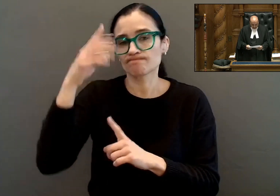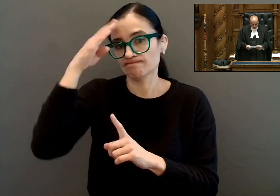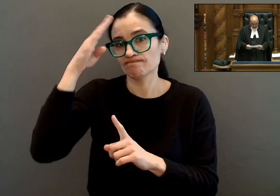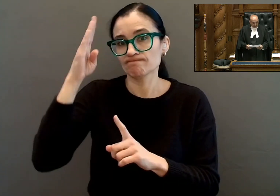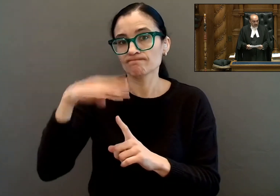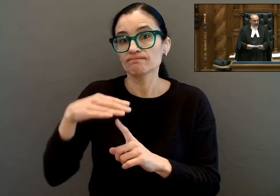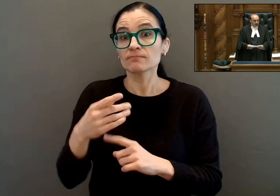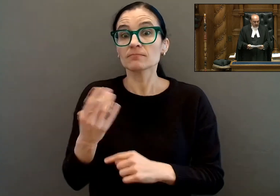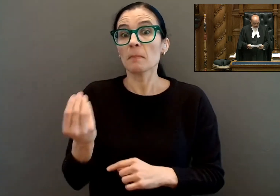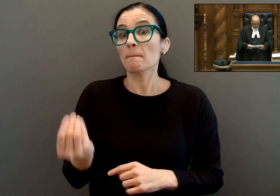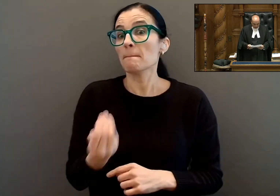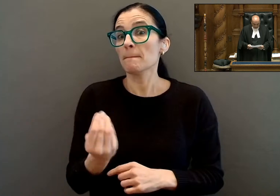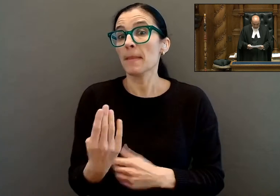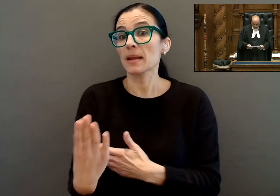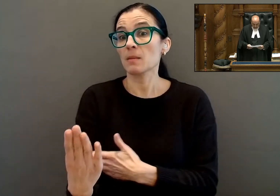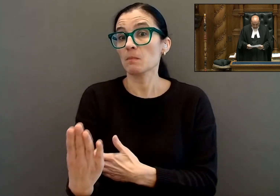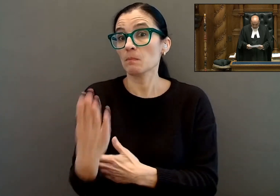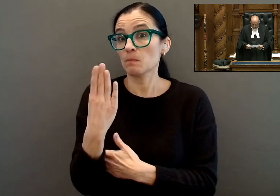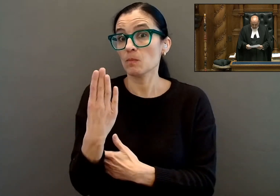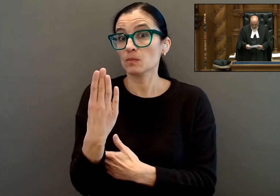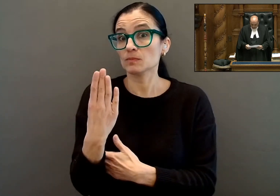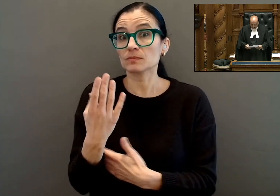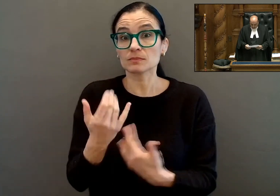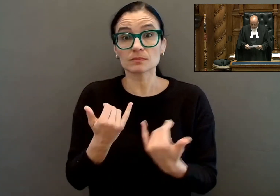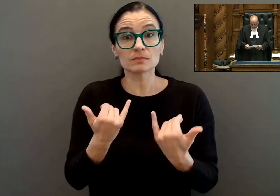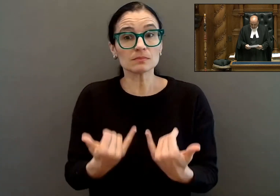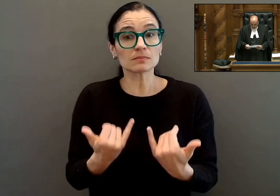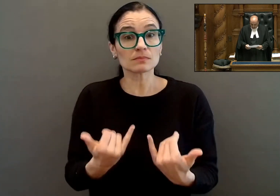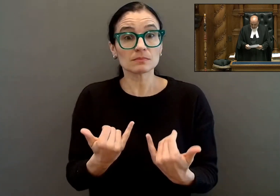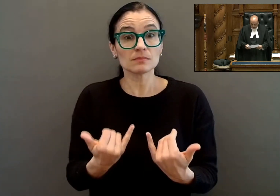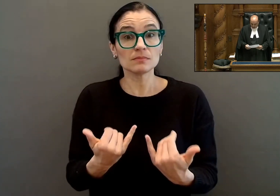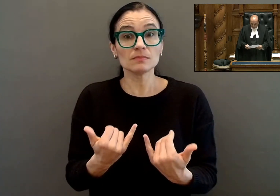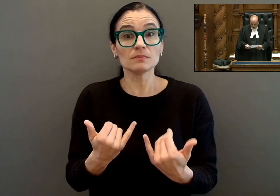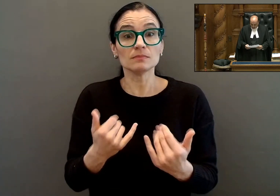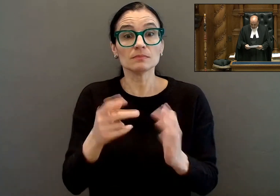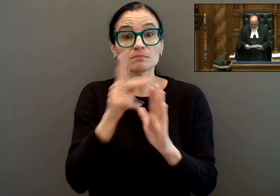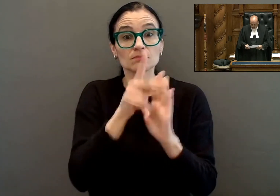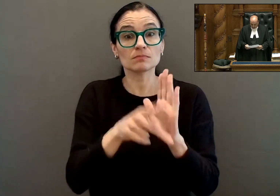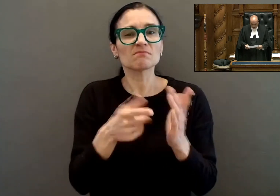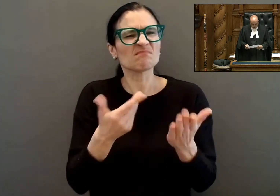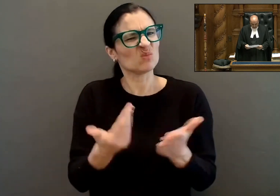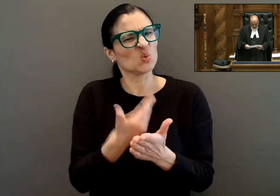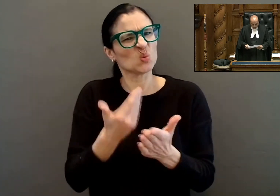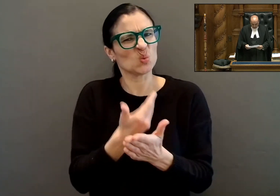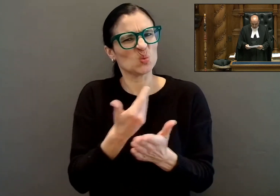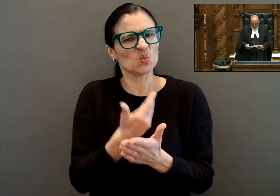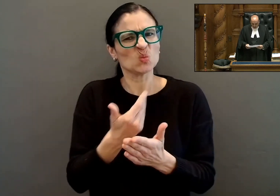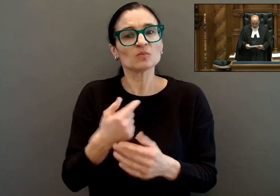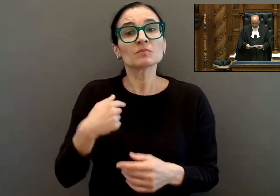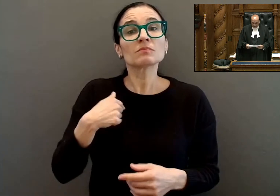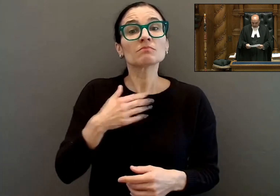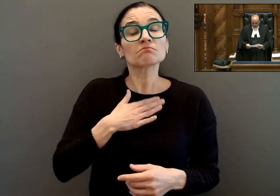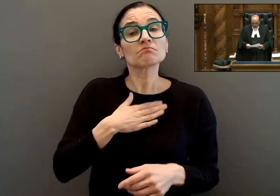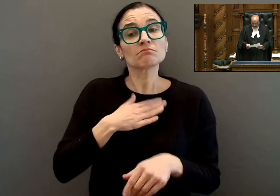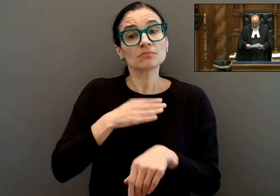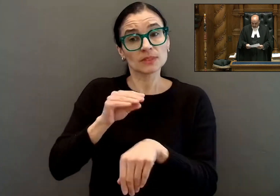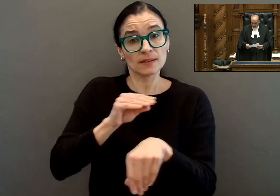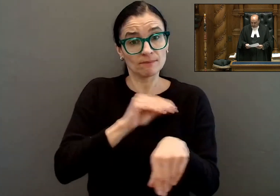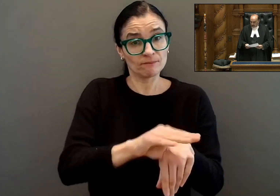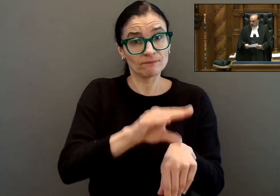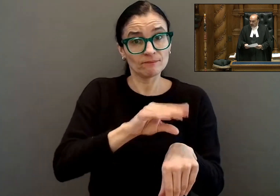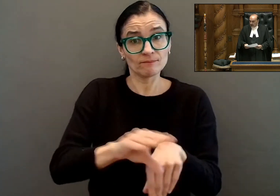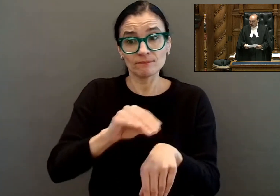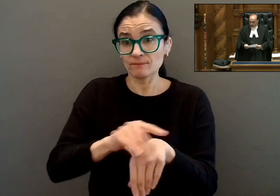current Parliament are still new, and this guidance is intended to better serve the House and all members as